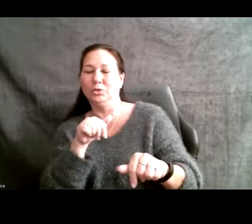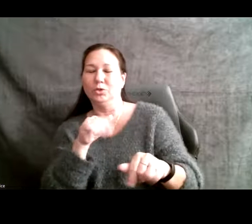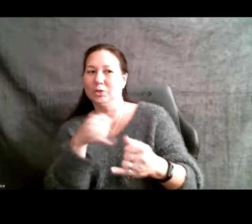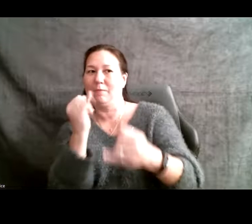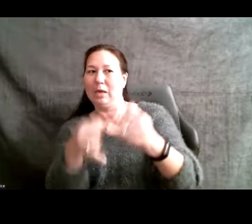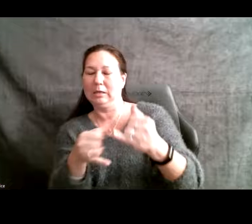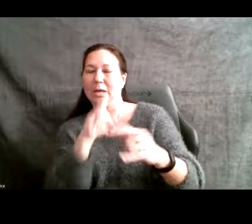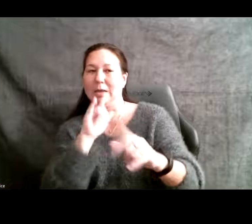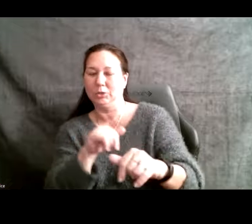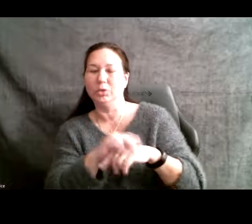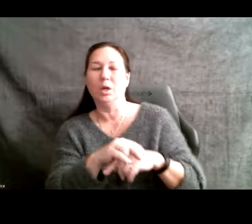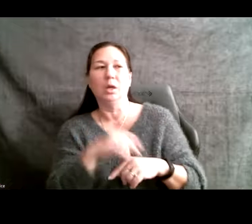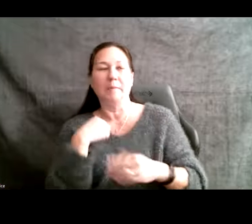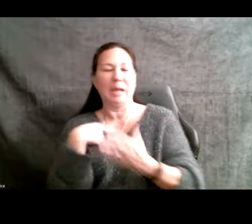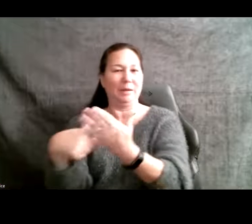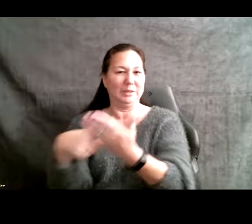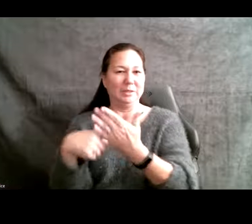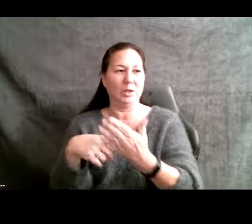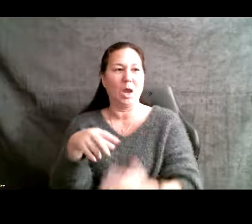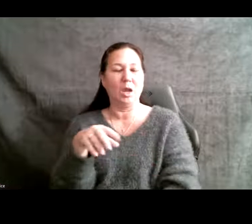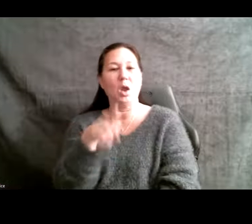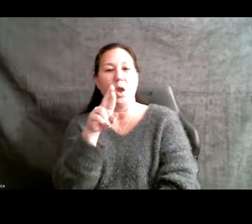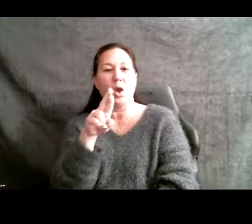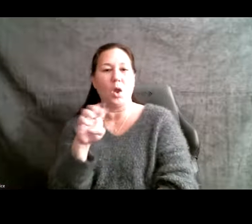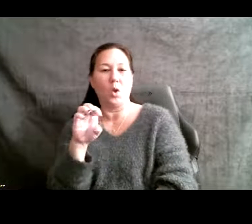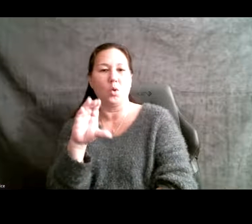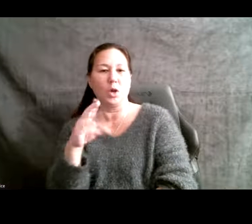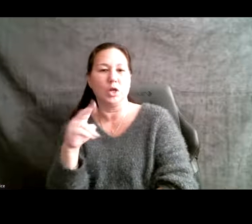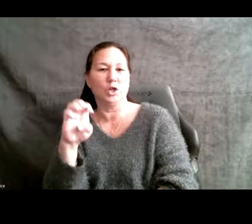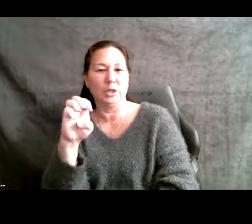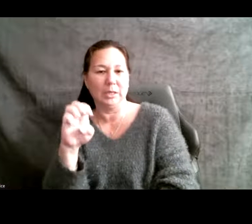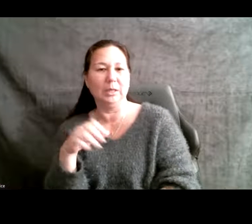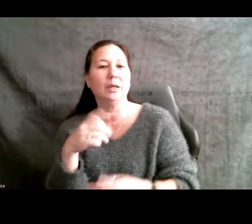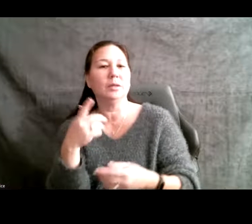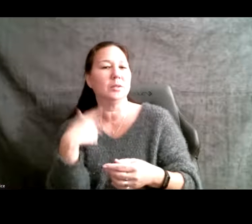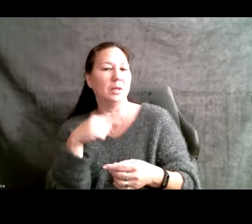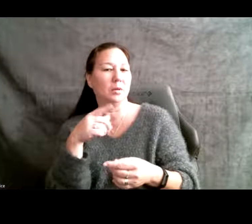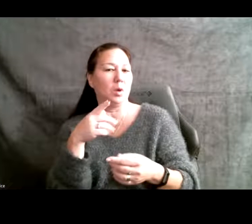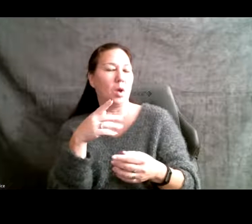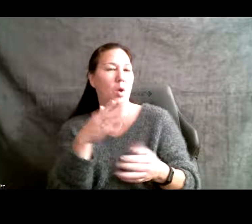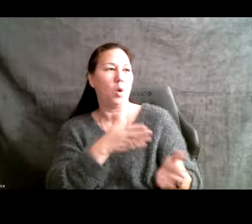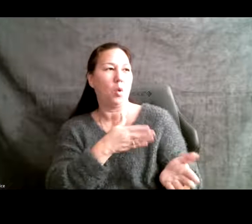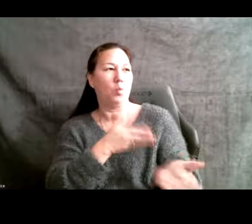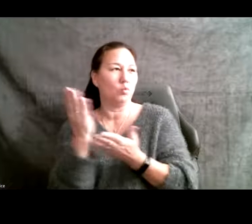have to have a discussion with Rishi if that means that we'd have to bring those to approval for the board.